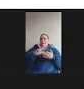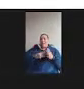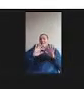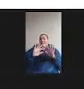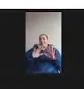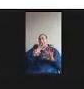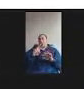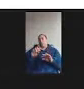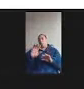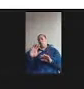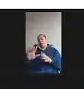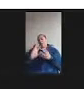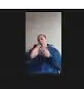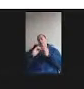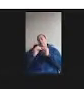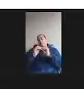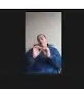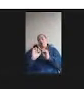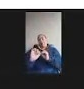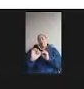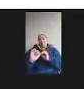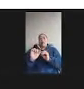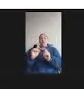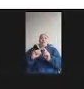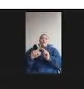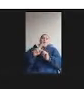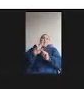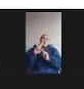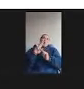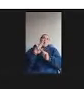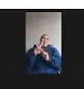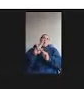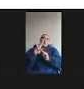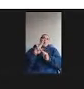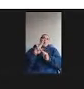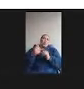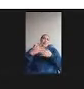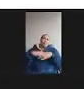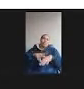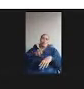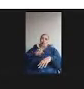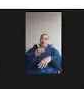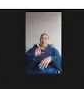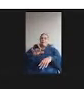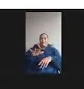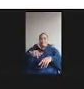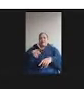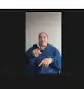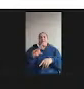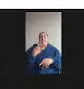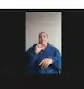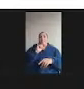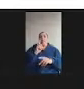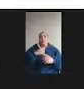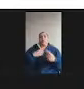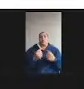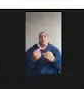the amendment, Act 34 of 20 for implementation in 2015 is what we are making the links with.